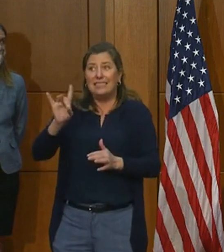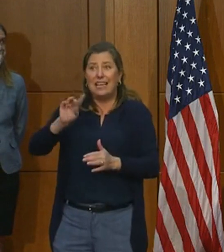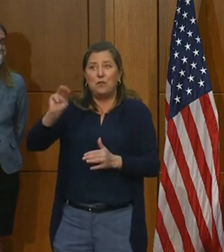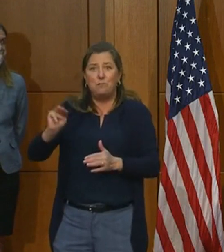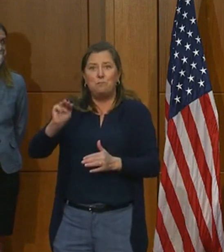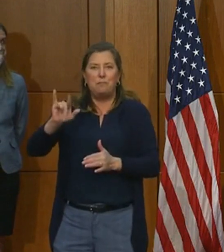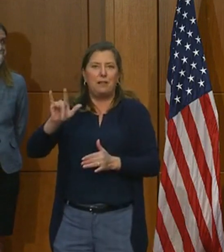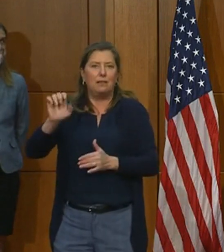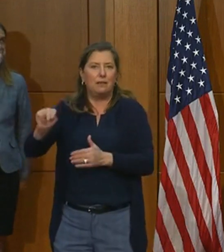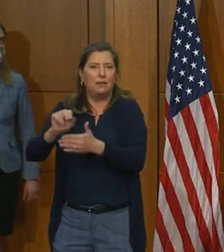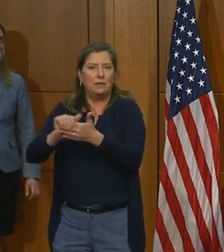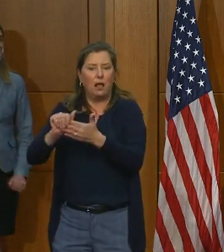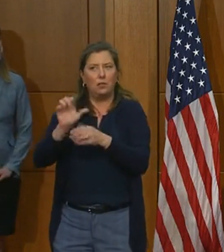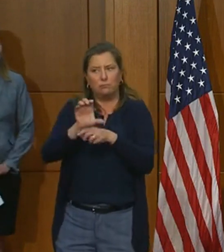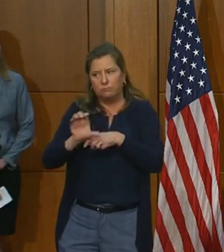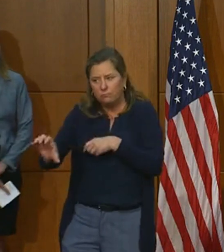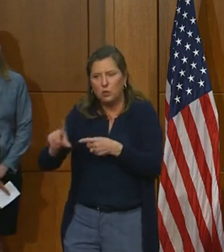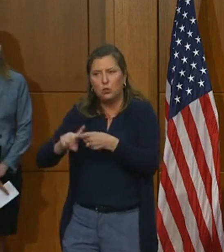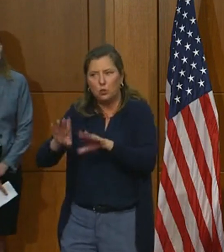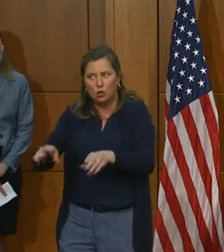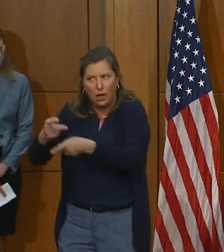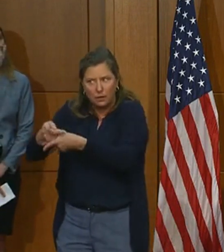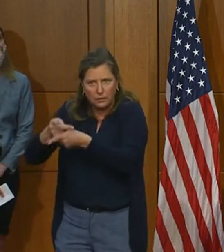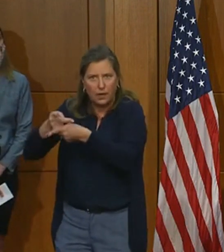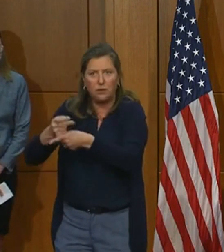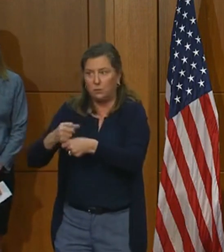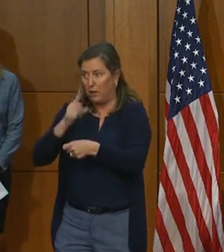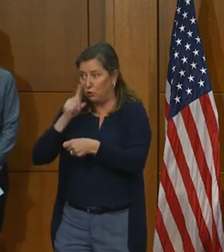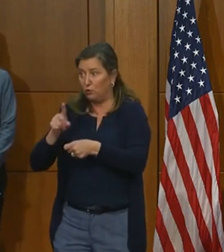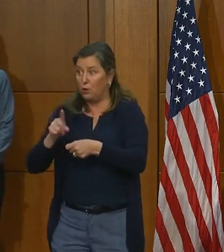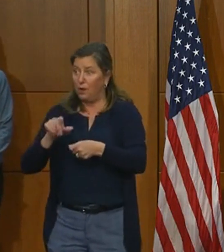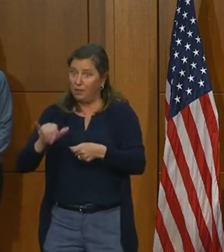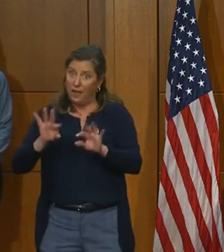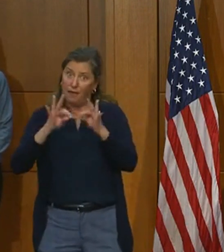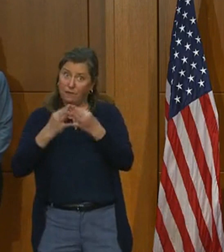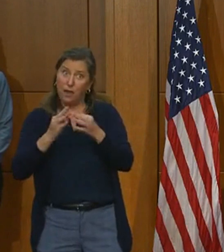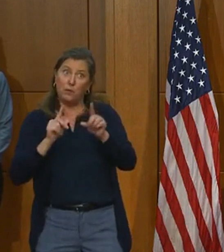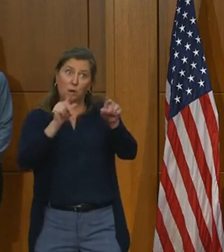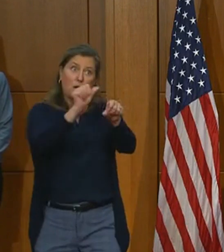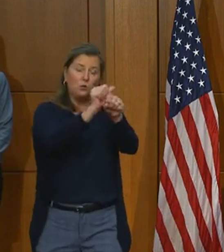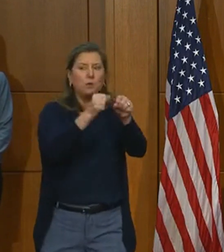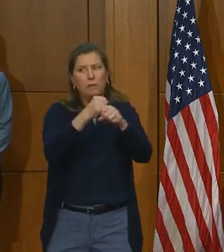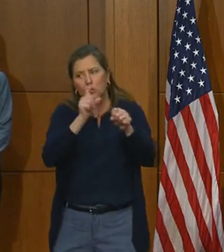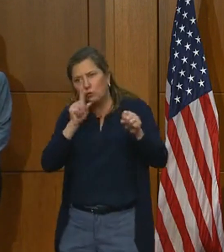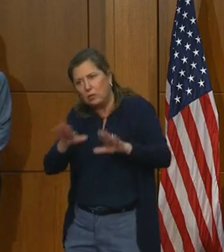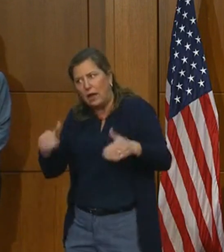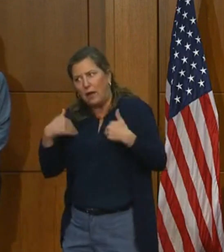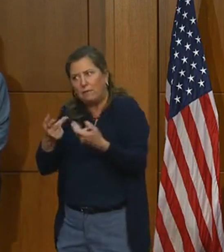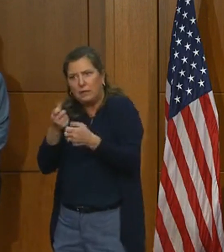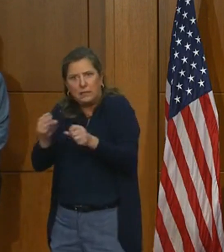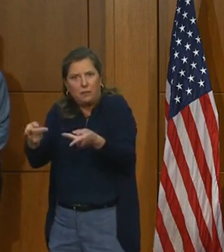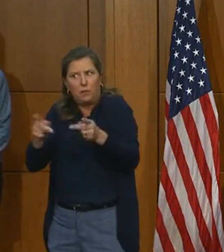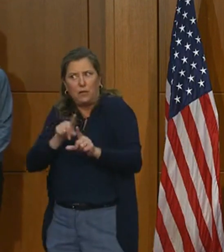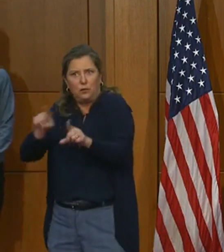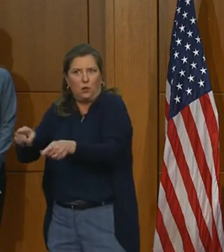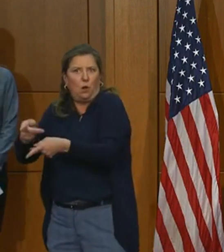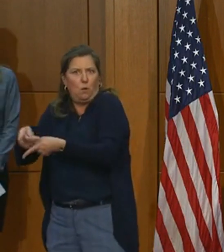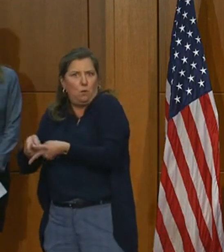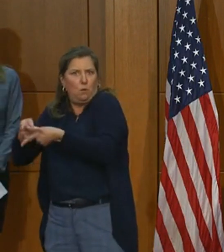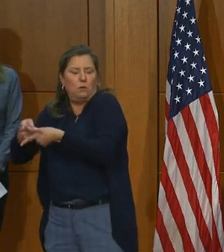we're putting toward child care to make sure that these families have somewhere safe for their children to